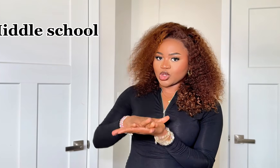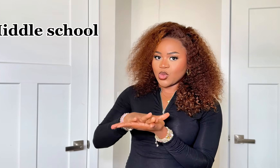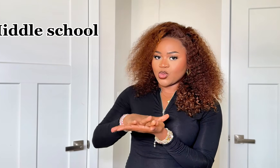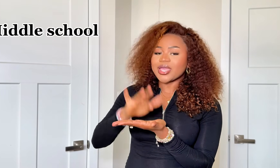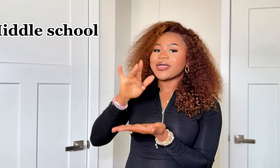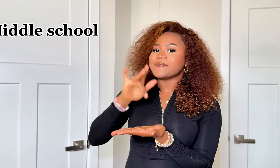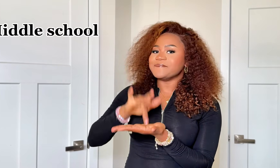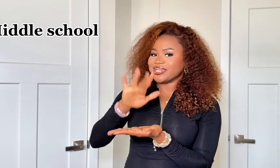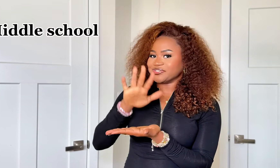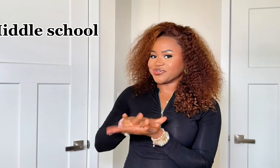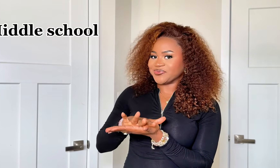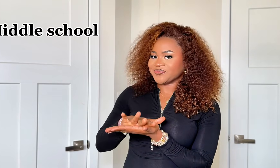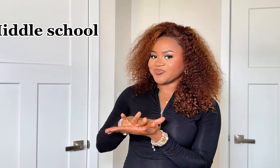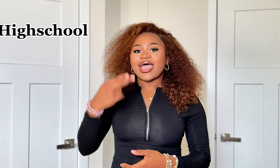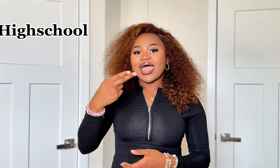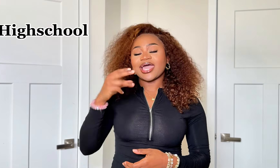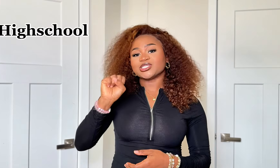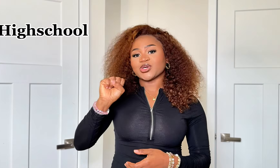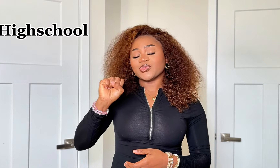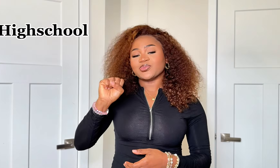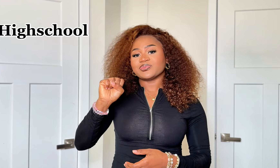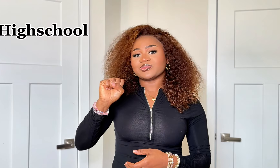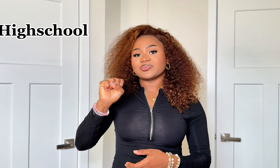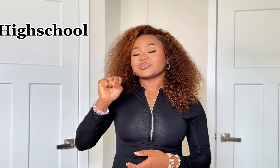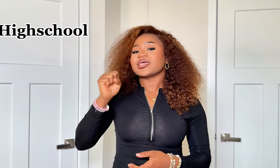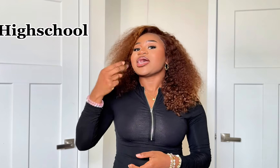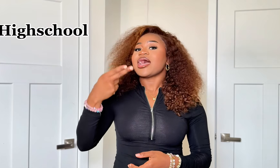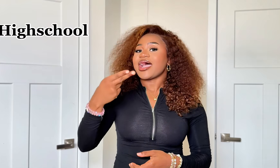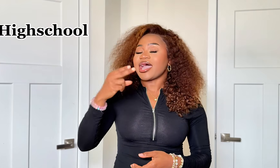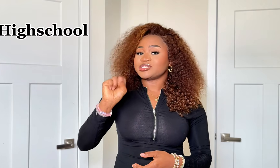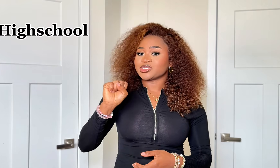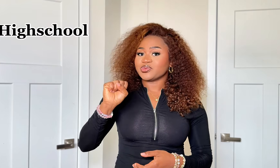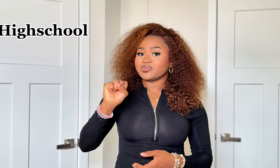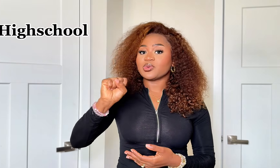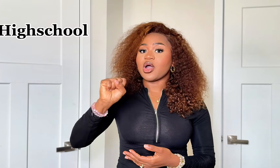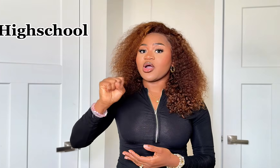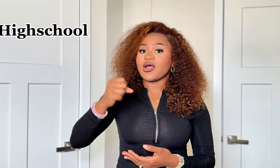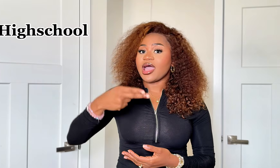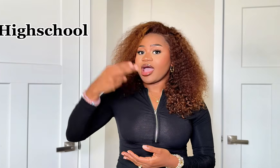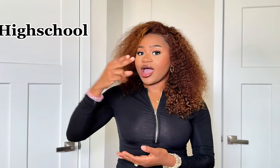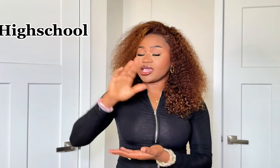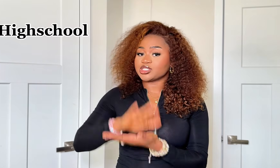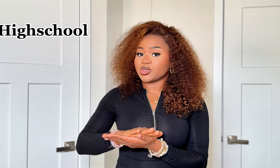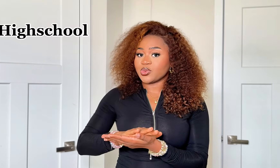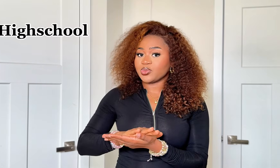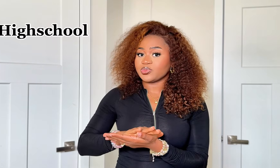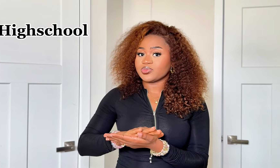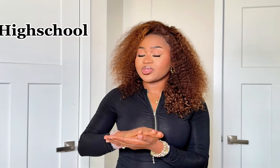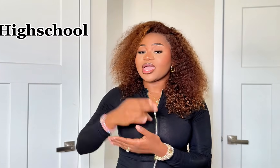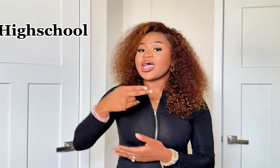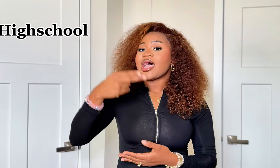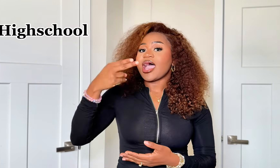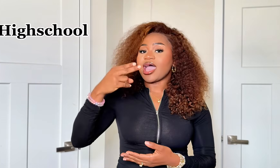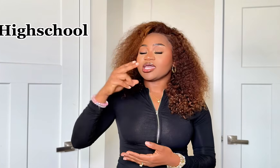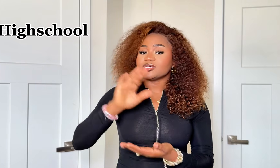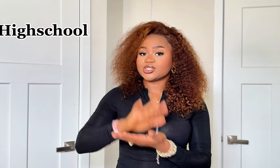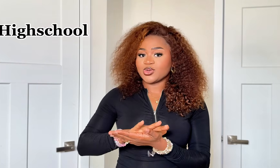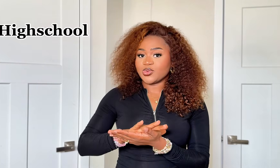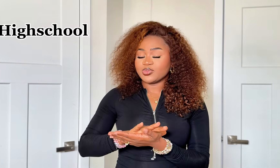school. Middle school. High school. High school or high school. High school.